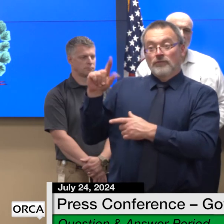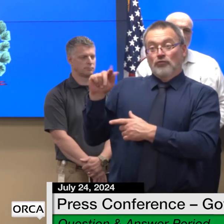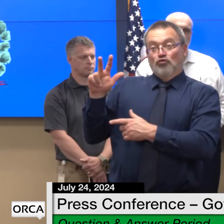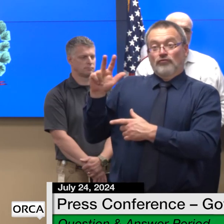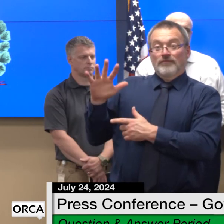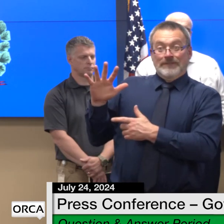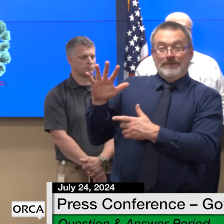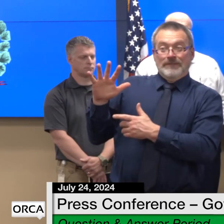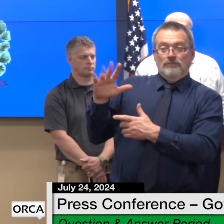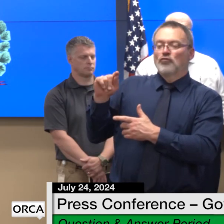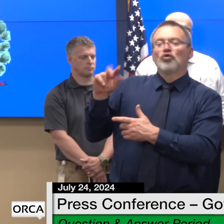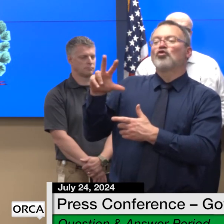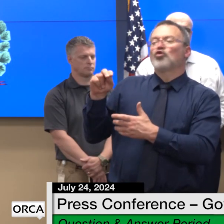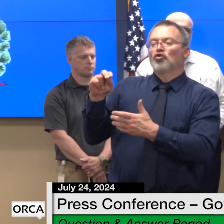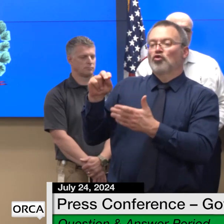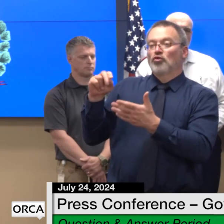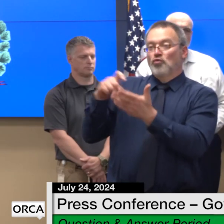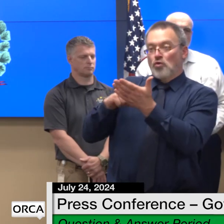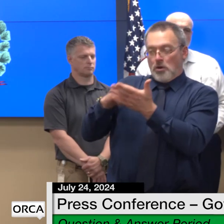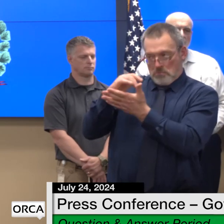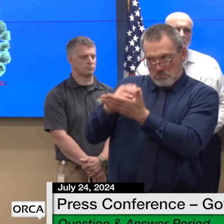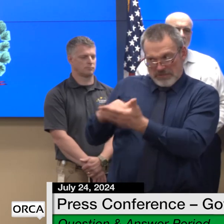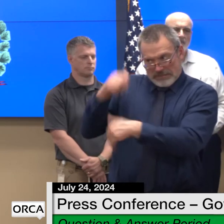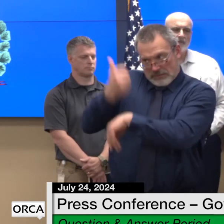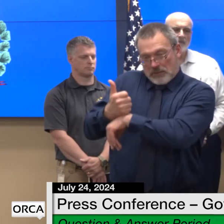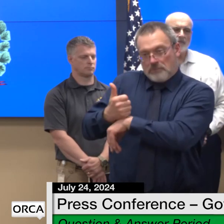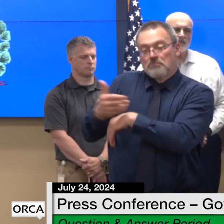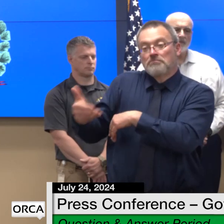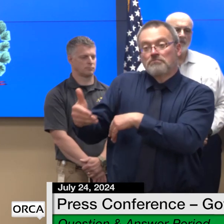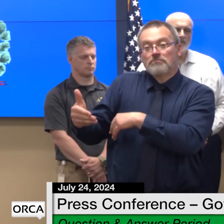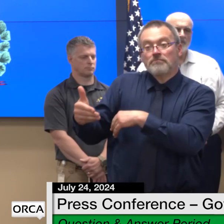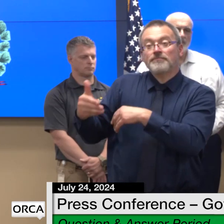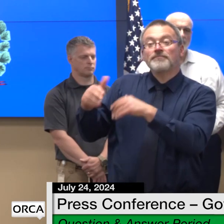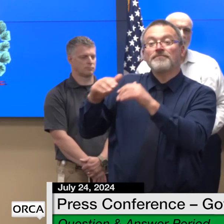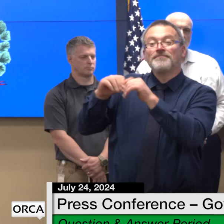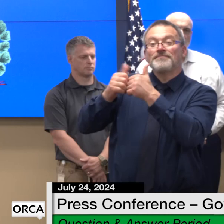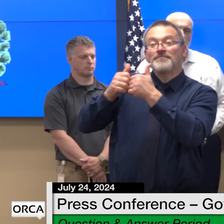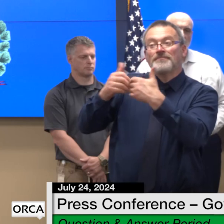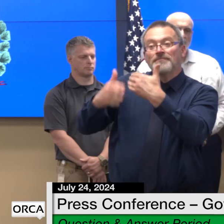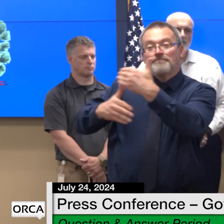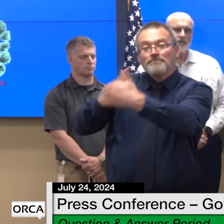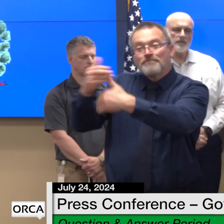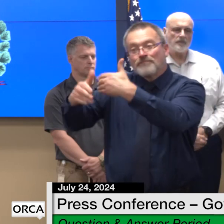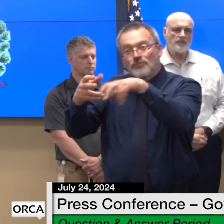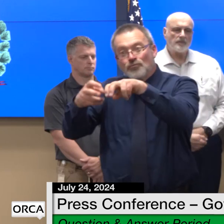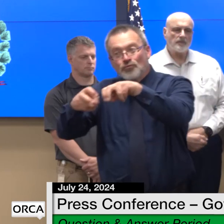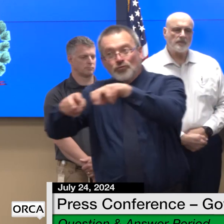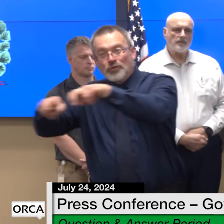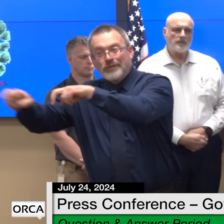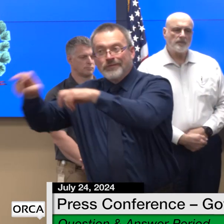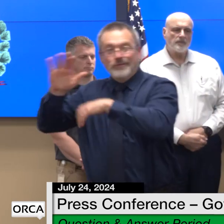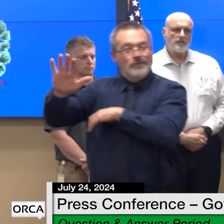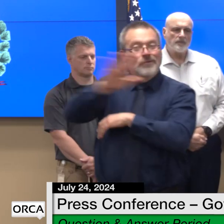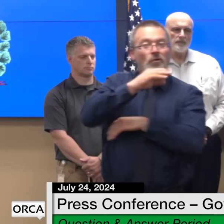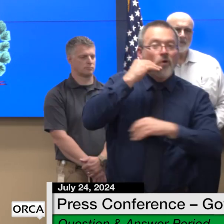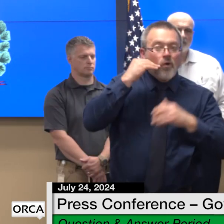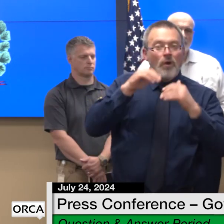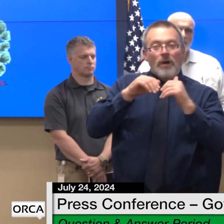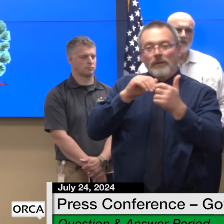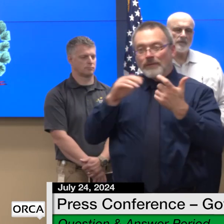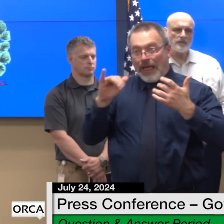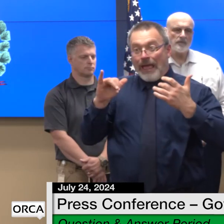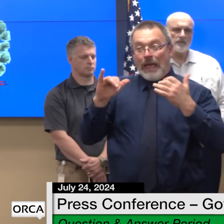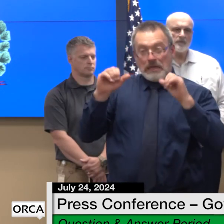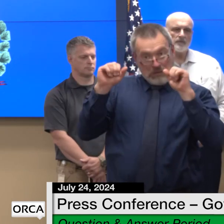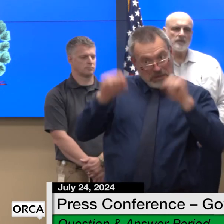in place by the legislature regarding how we transition, how we heat our homes and businesses are achievable just based